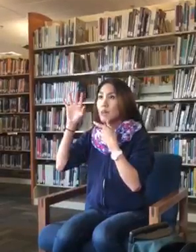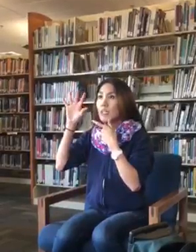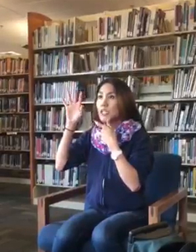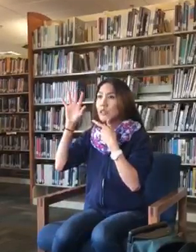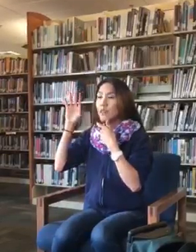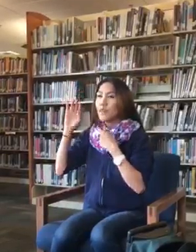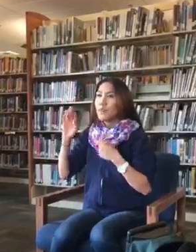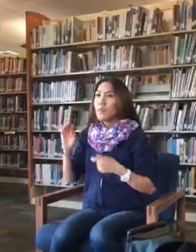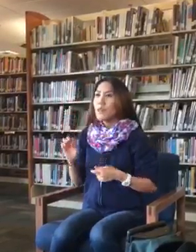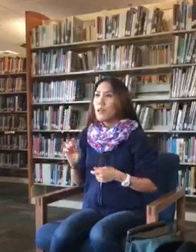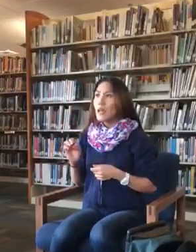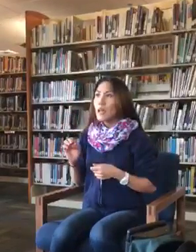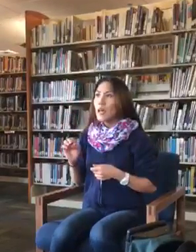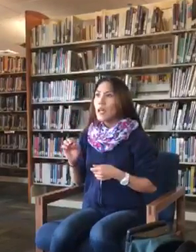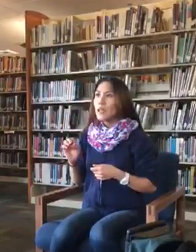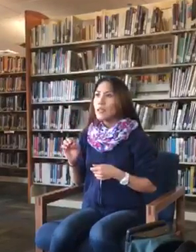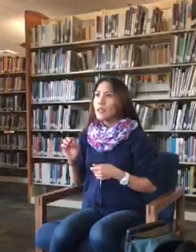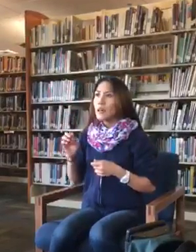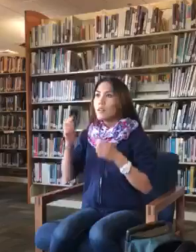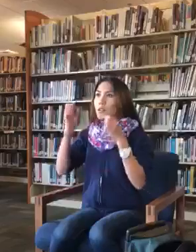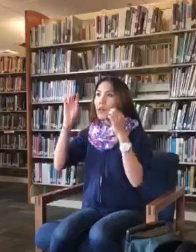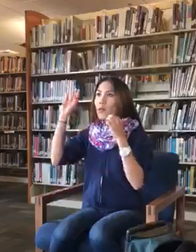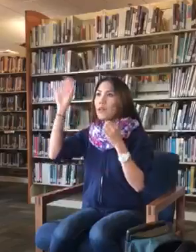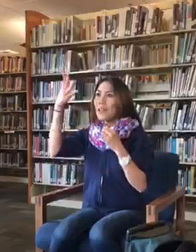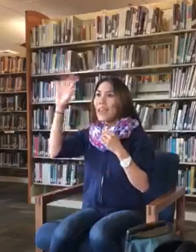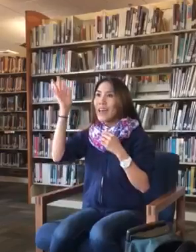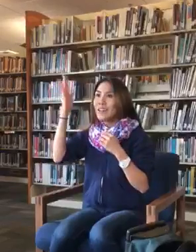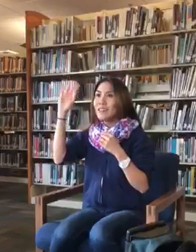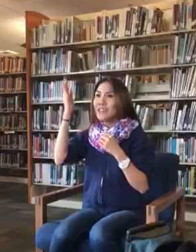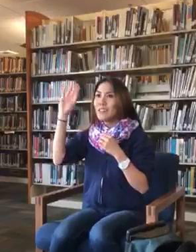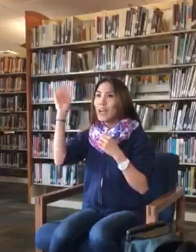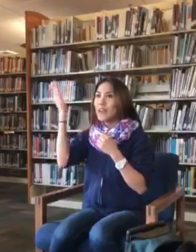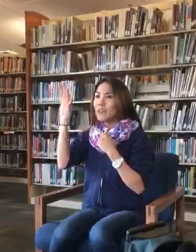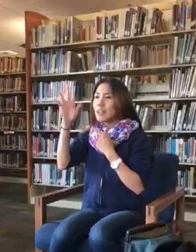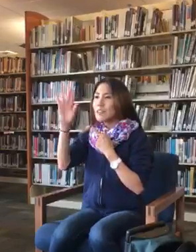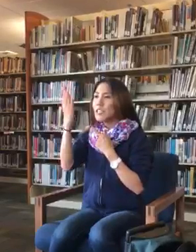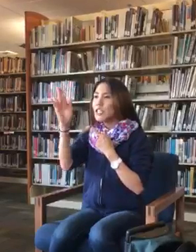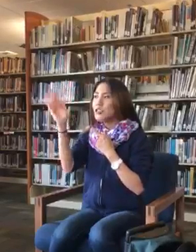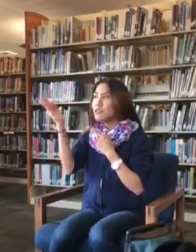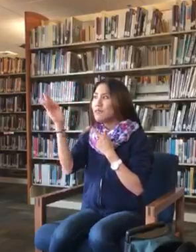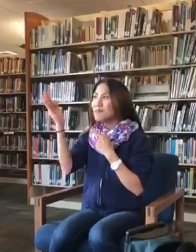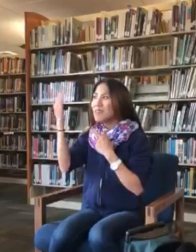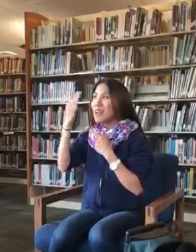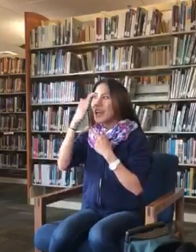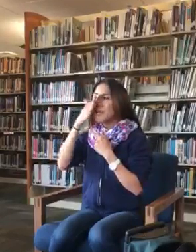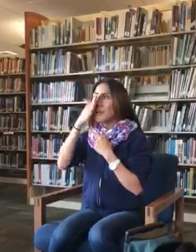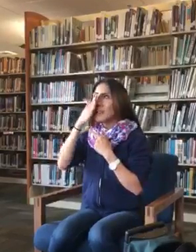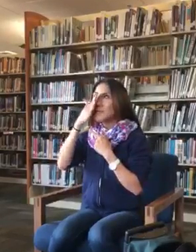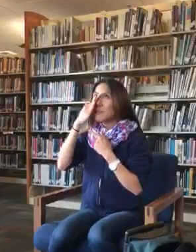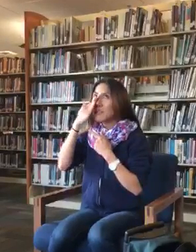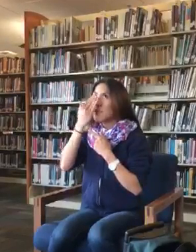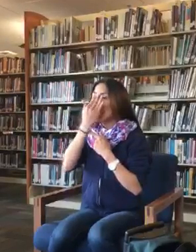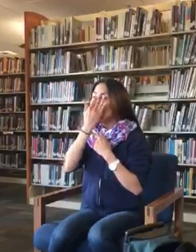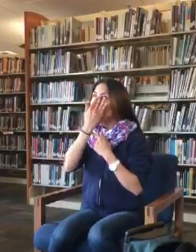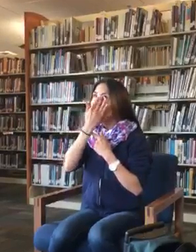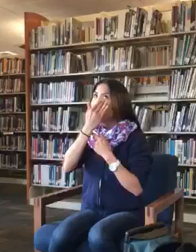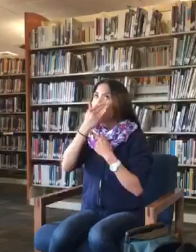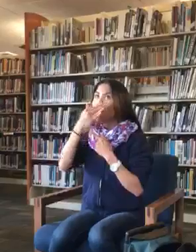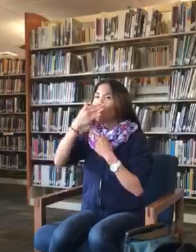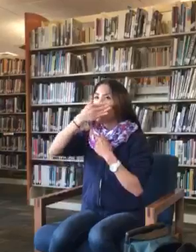damage. And also the hand, I use it as a tissue, and I'm going to pretend to wipe my tears and